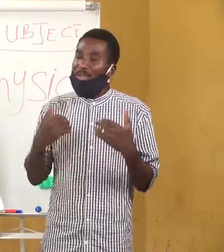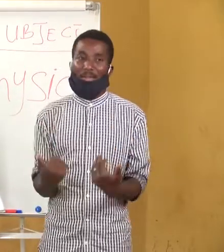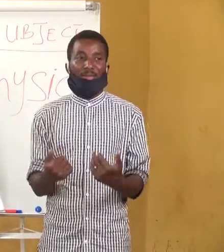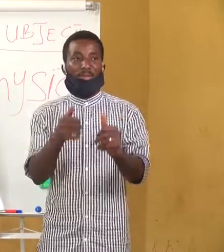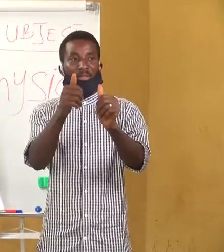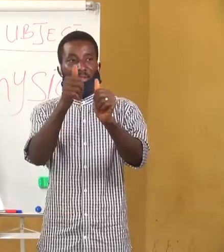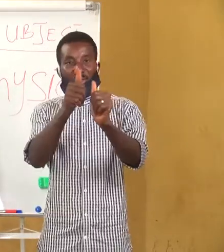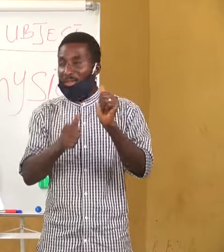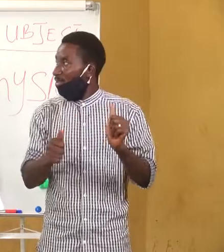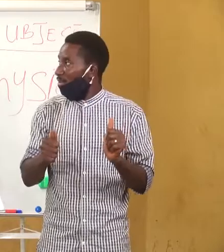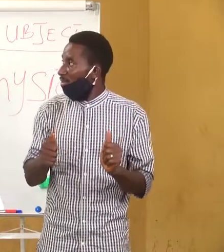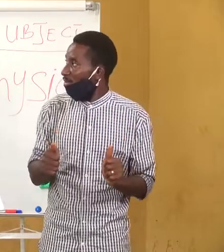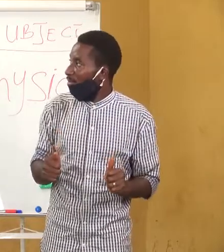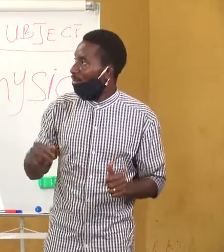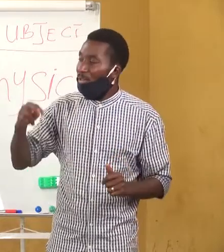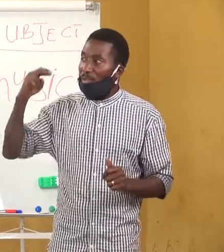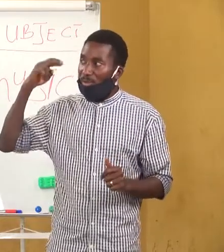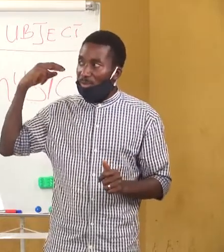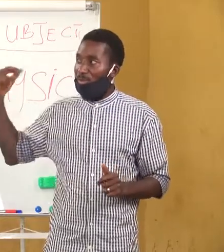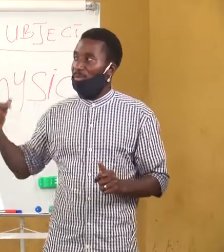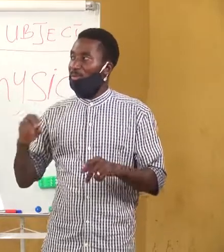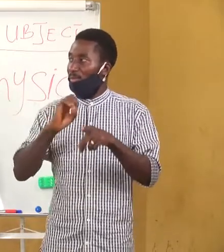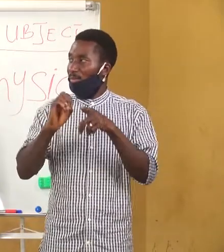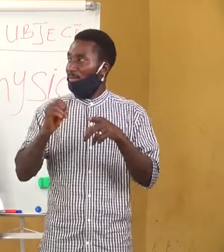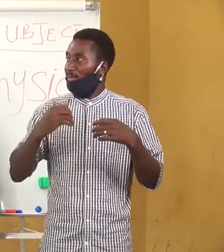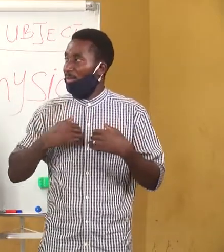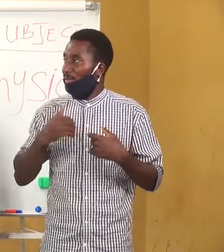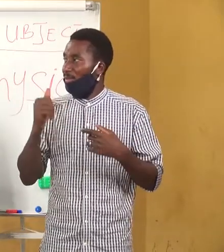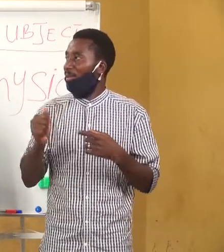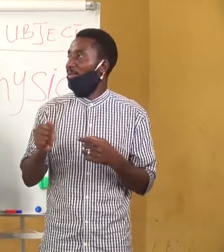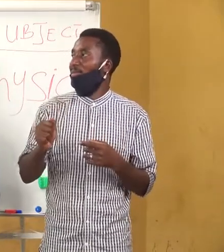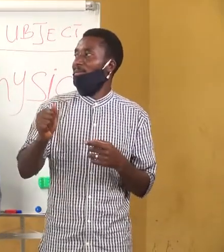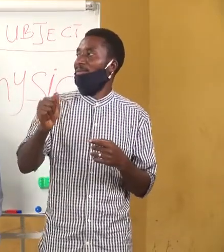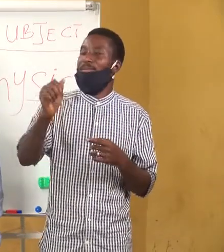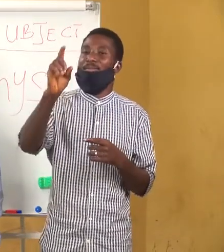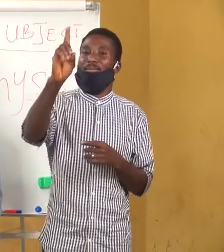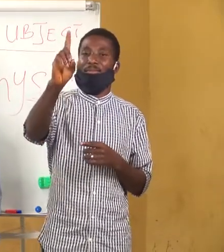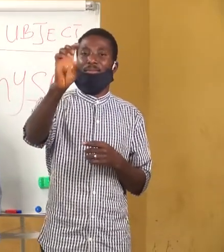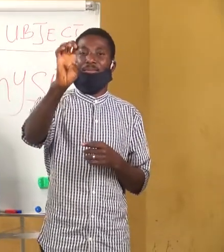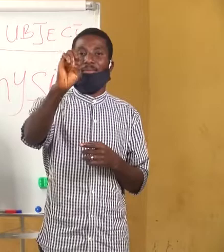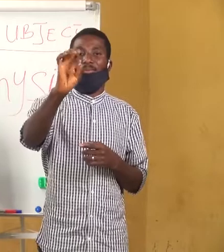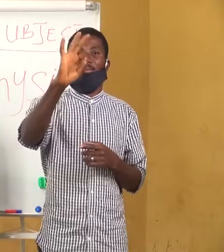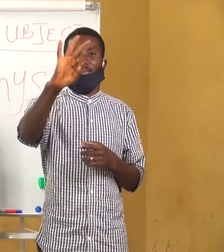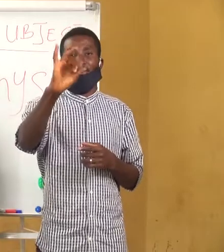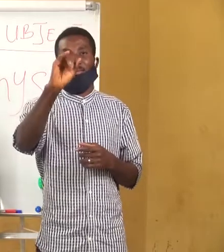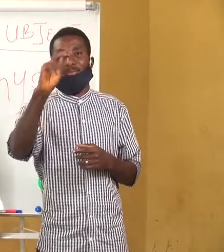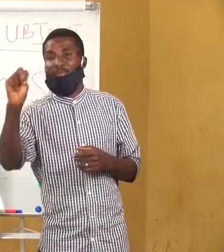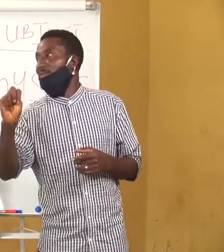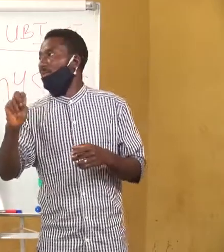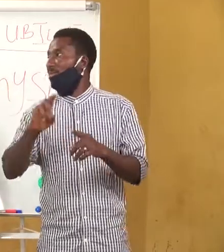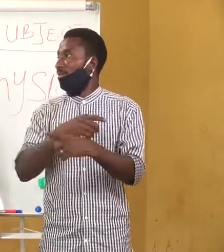now. And what are some of these factors? Pressure, temperature, and chemical